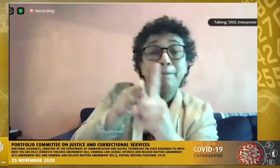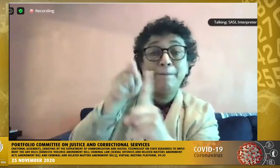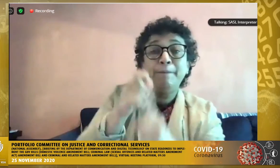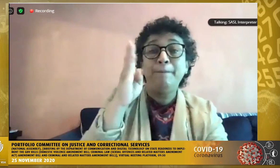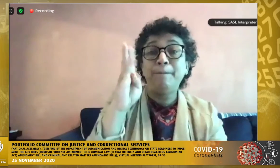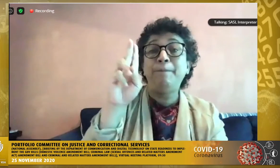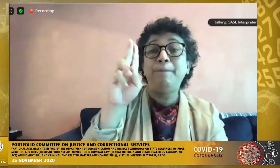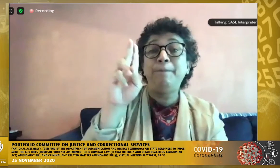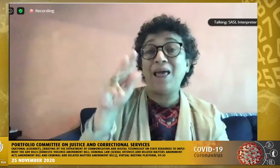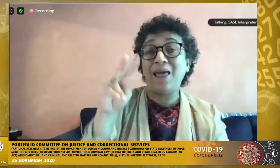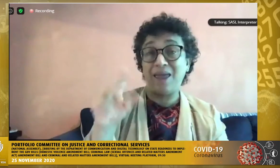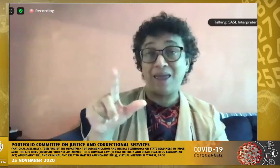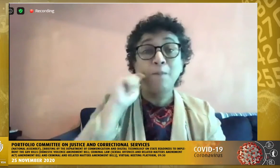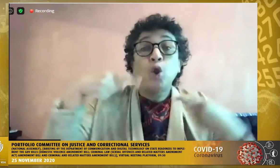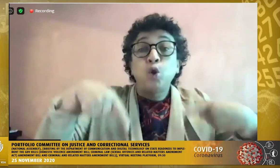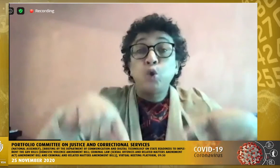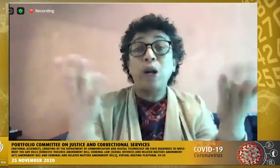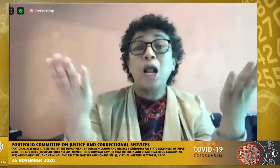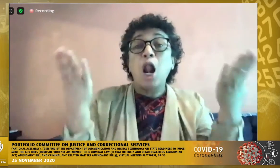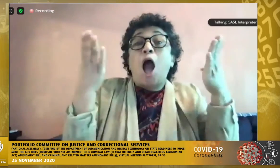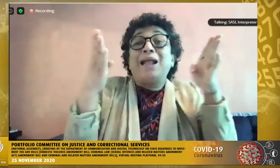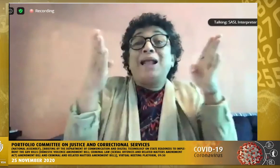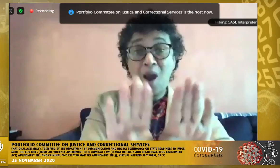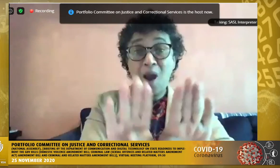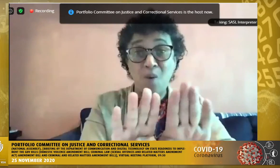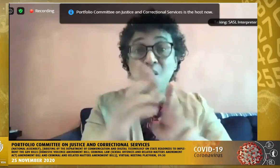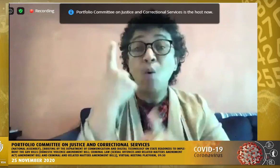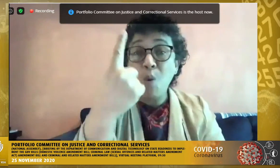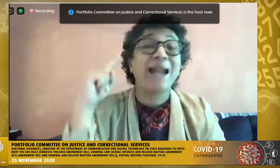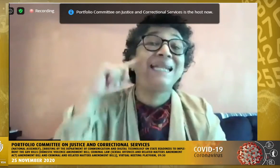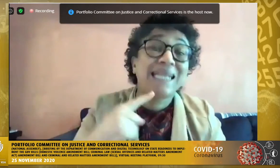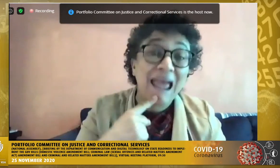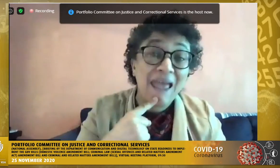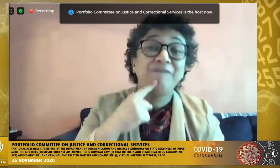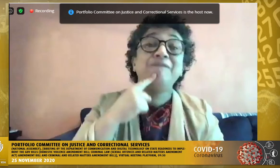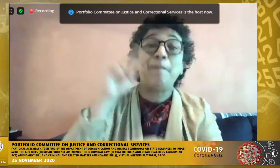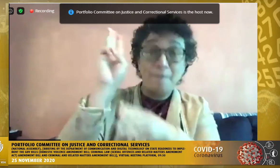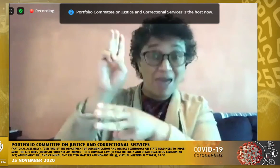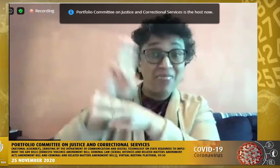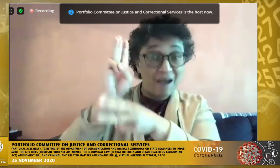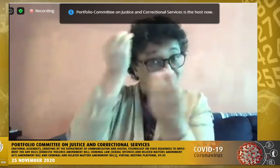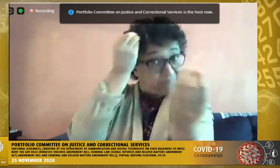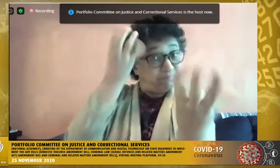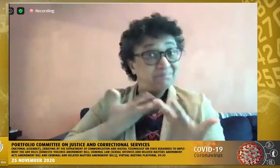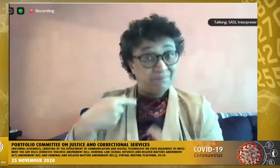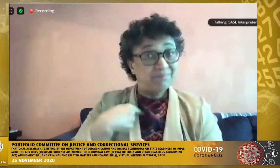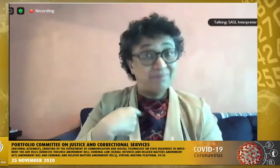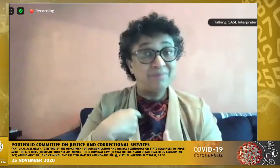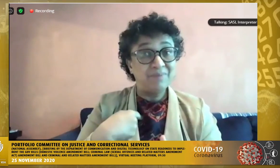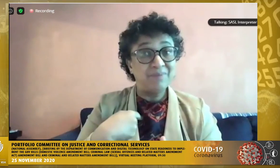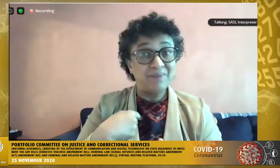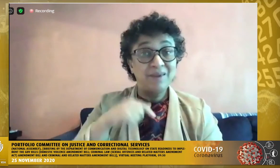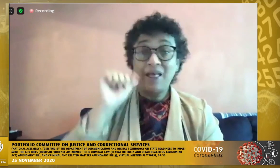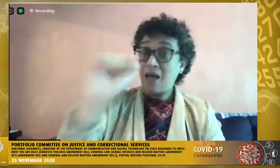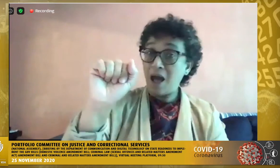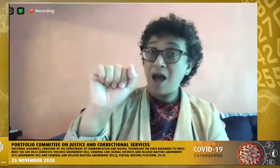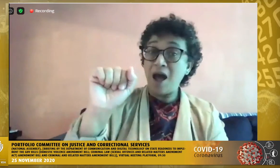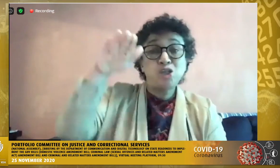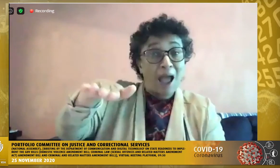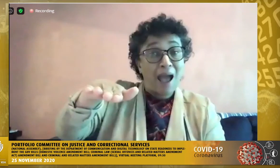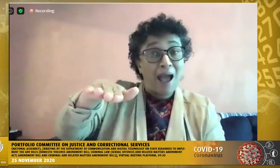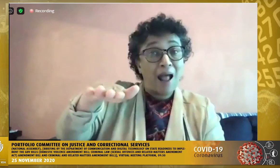to educate children, perhaps about online cyberbullying, online bullying. I mean, during the lockdown,